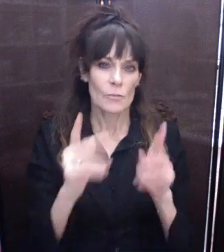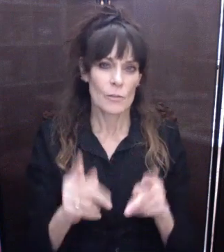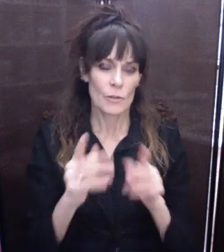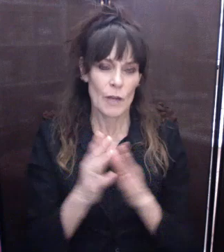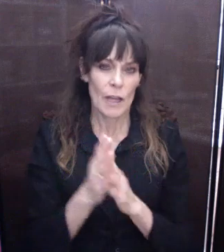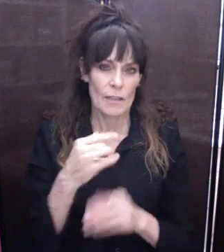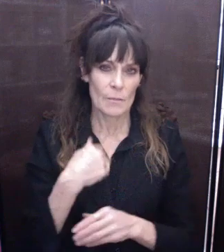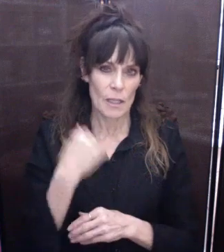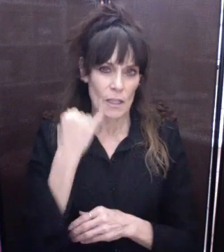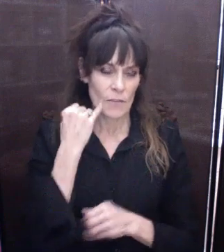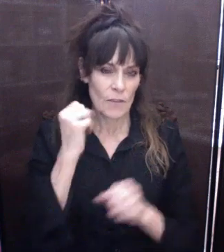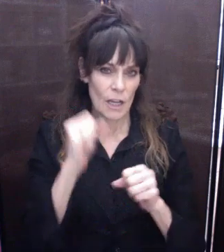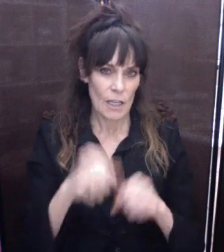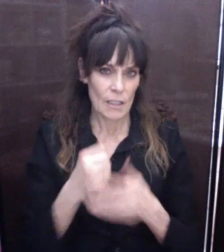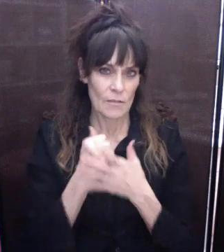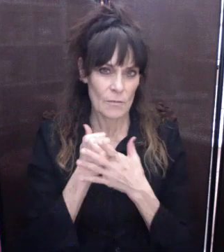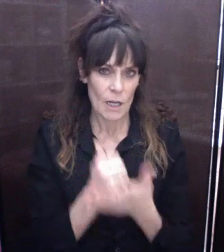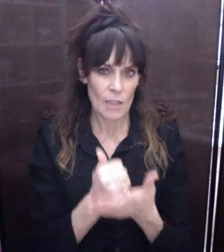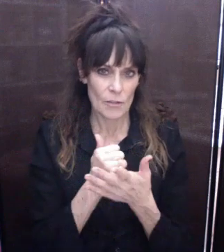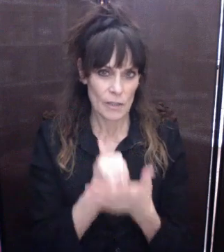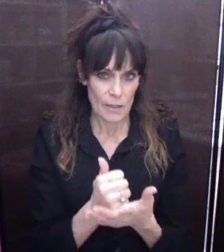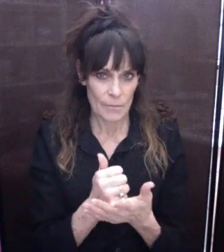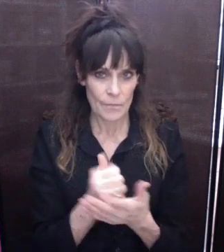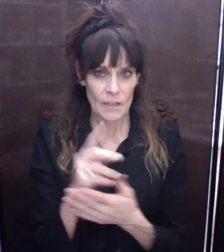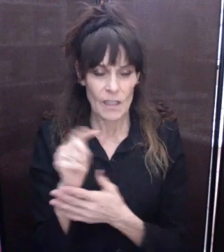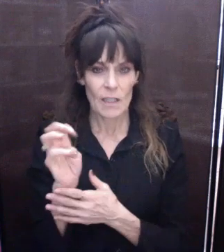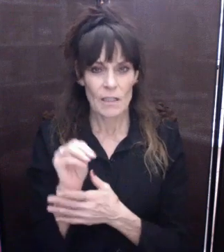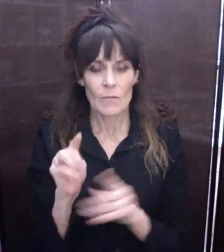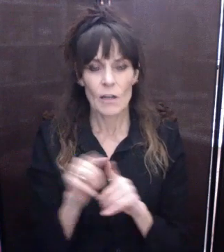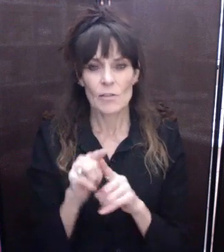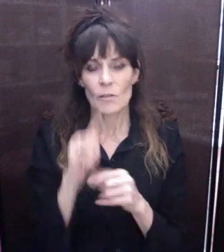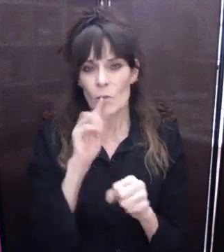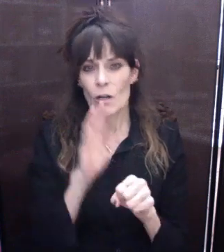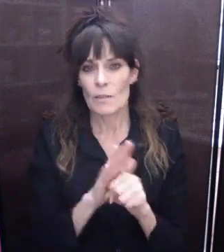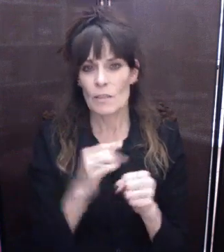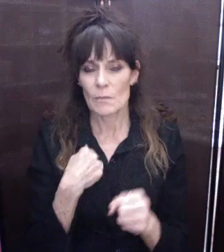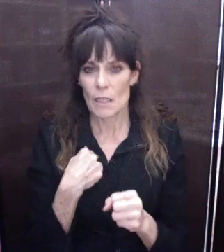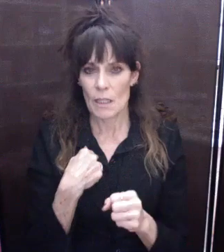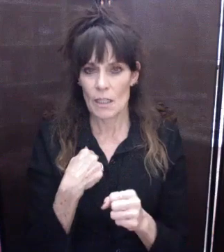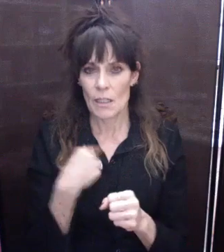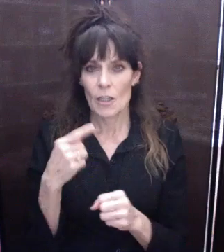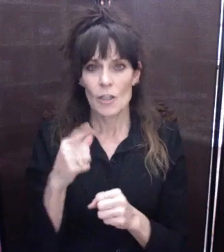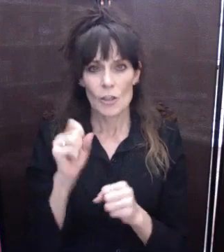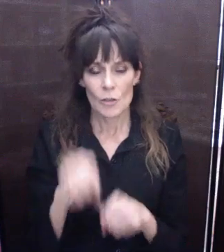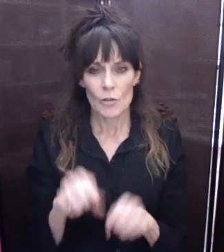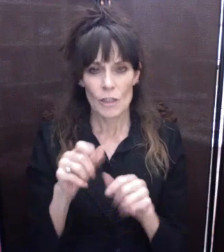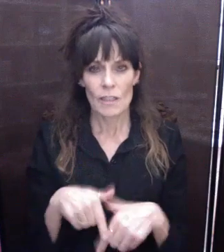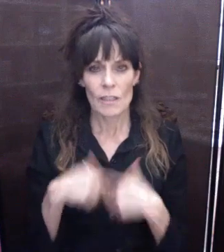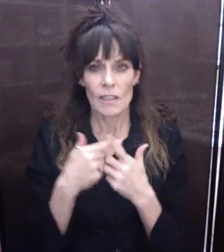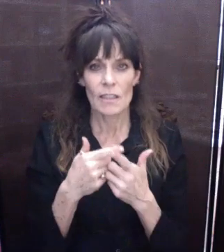willing to sponsor him. Tom also promised me, you can live a life that's happy, joyous, and free. And at